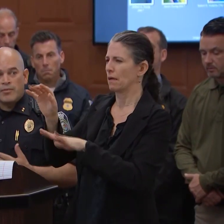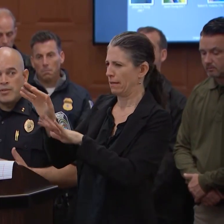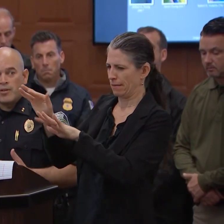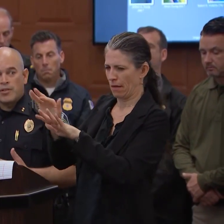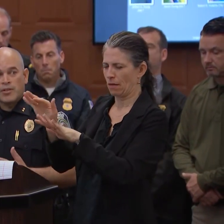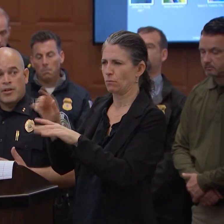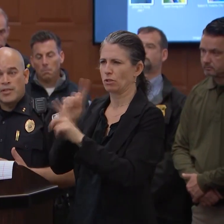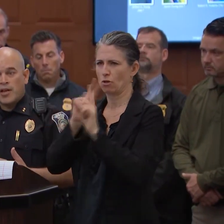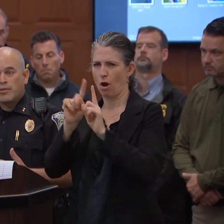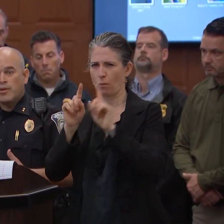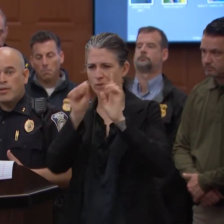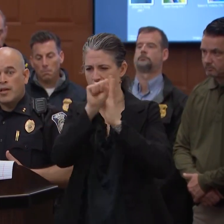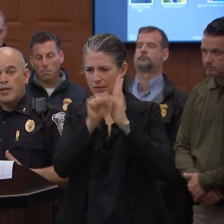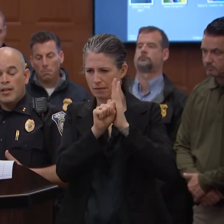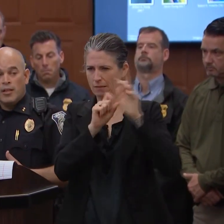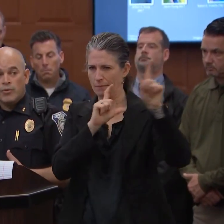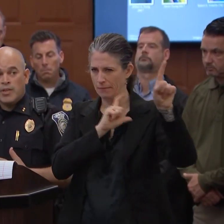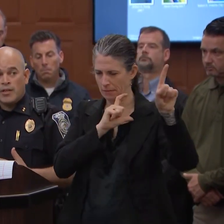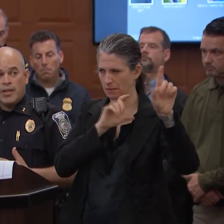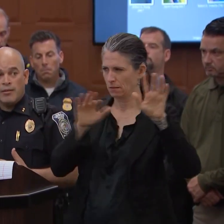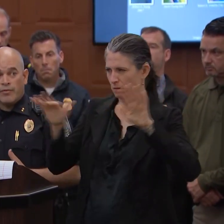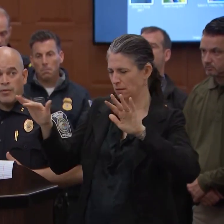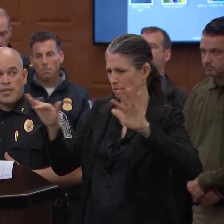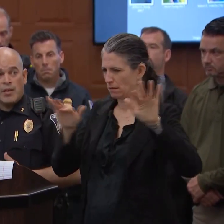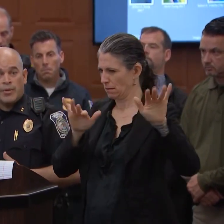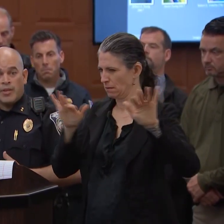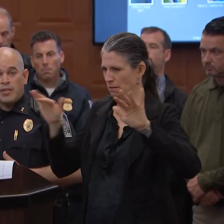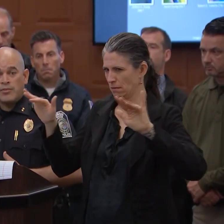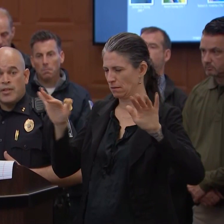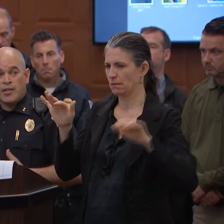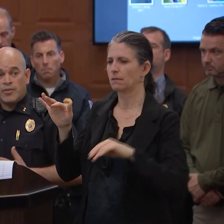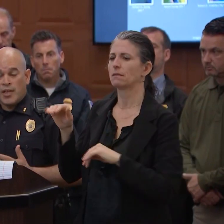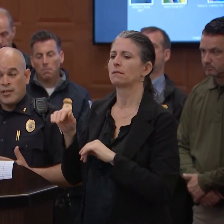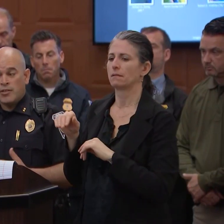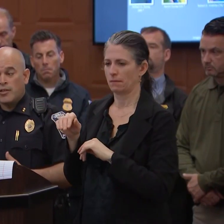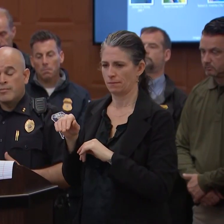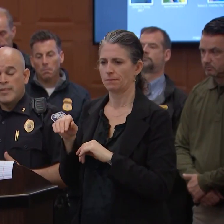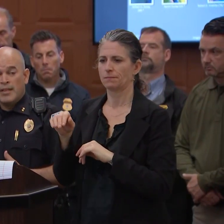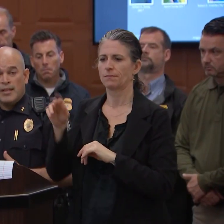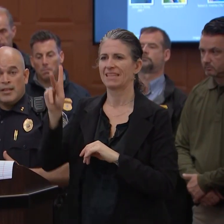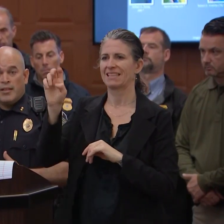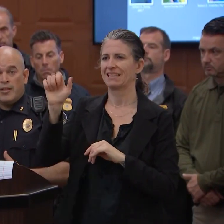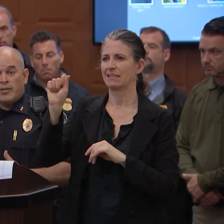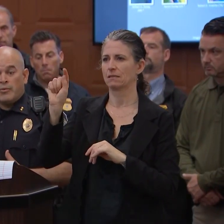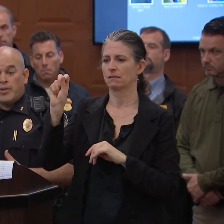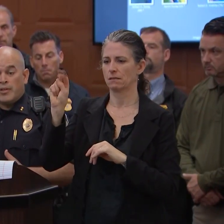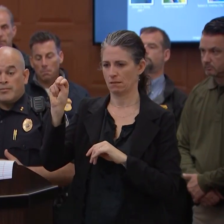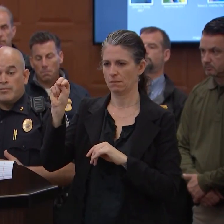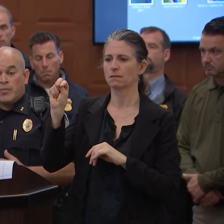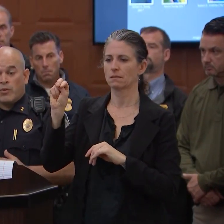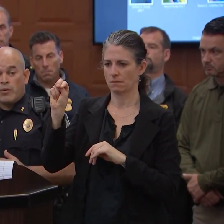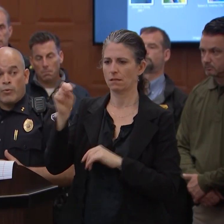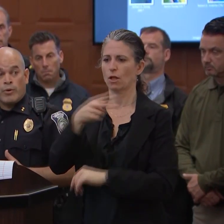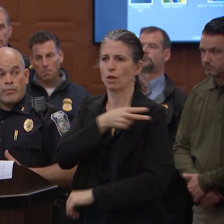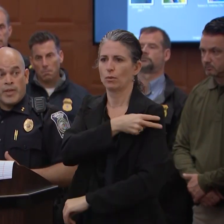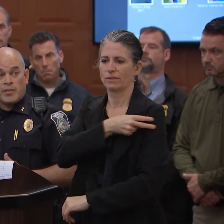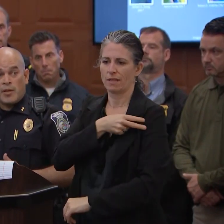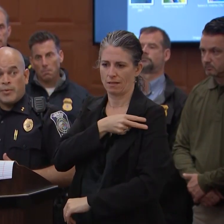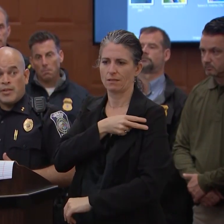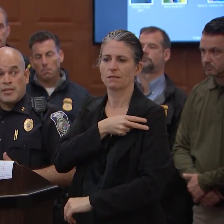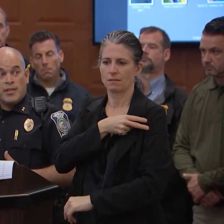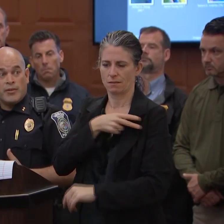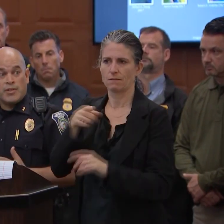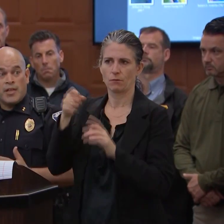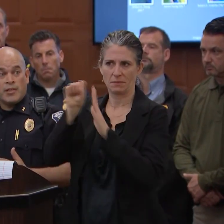throughout this. I was in constant contact with Lieutenant Keaton from the state police, did an outstanding job. Greg Roy from Maine